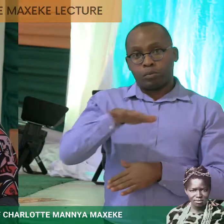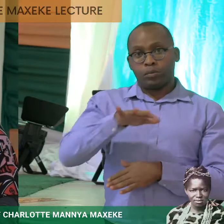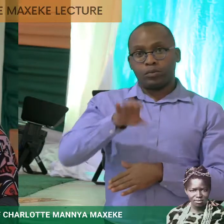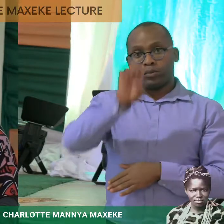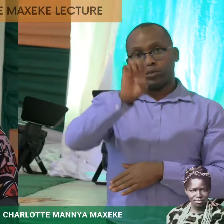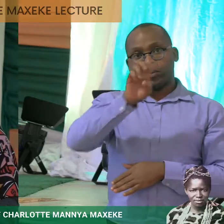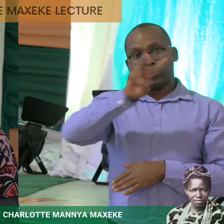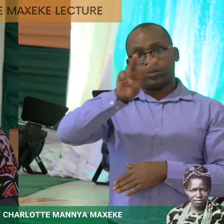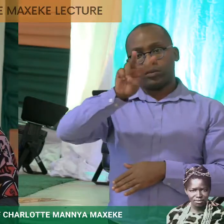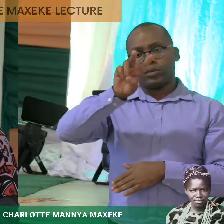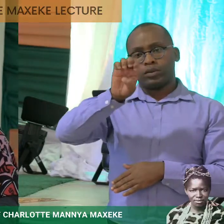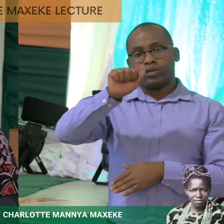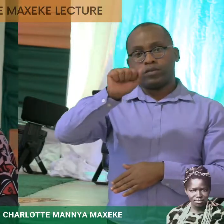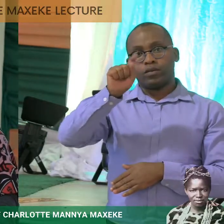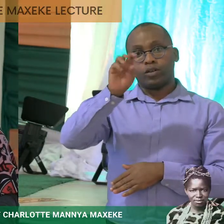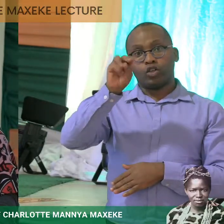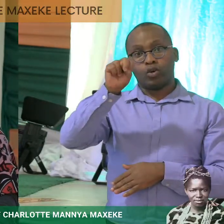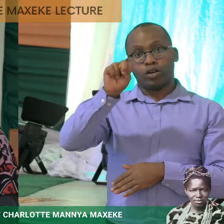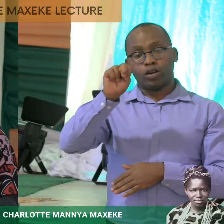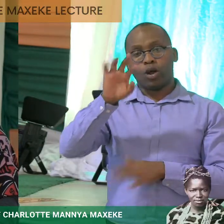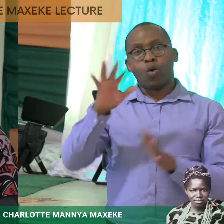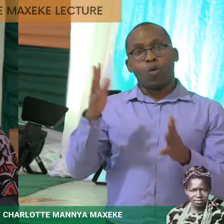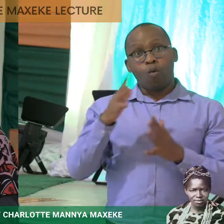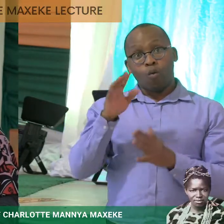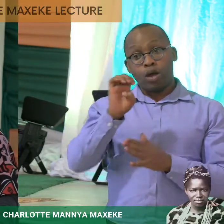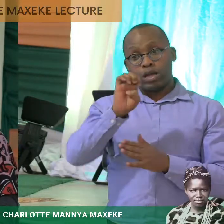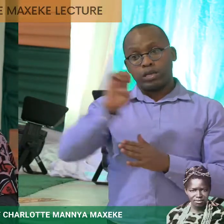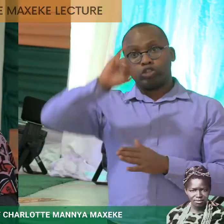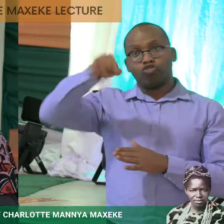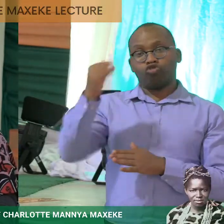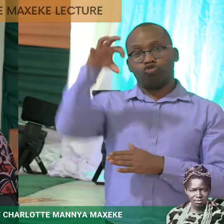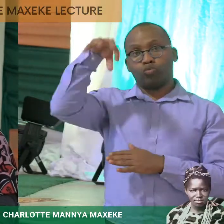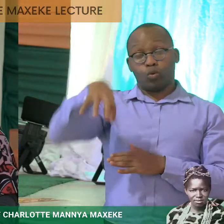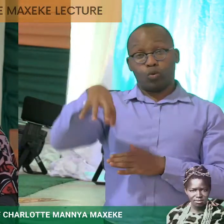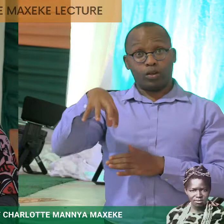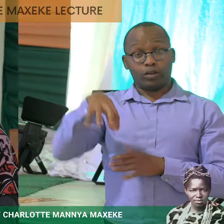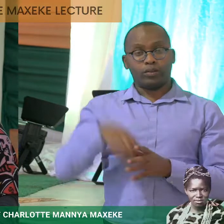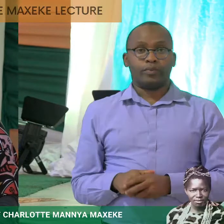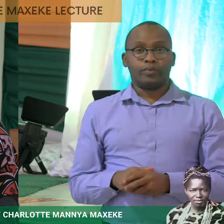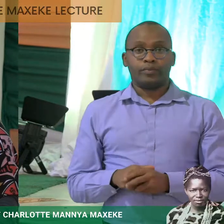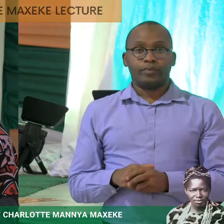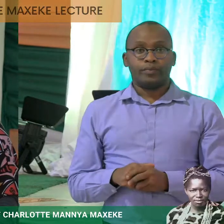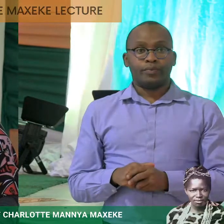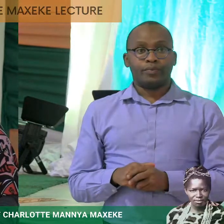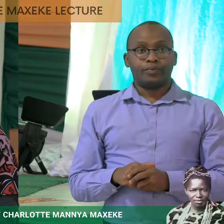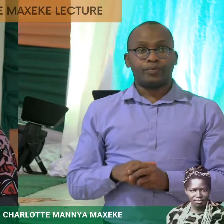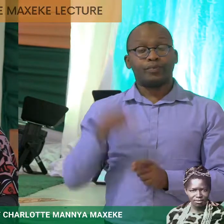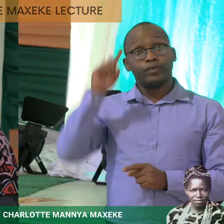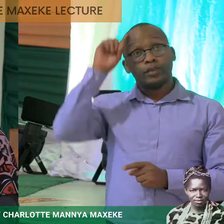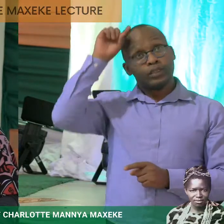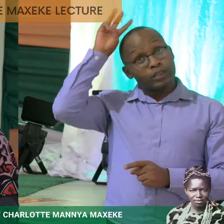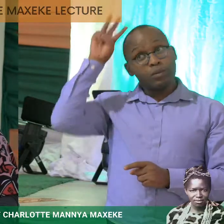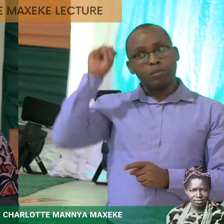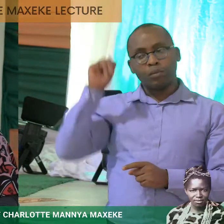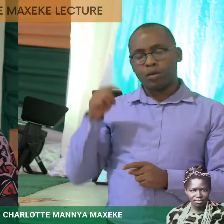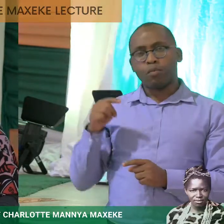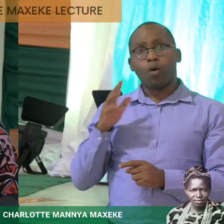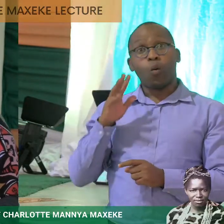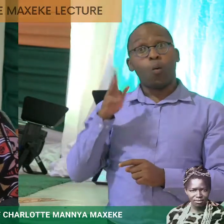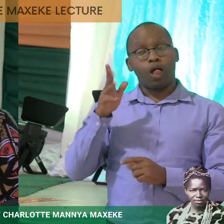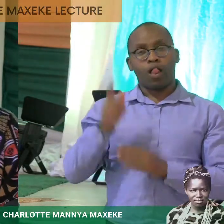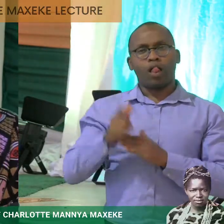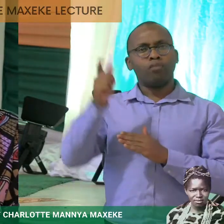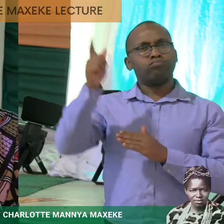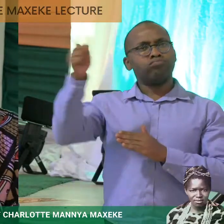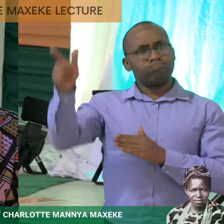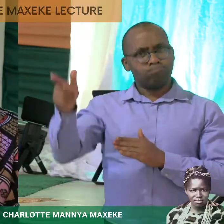east of Johannesburg. It was Madiba who was to later embellish Mama uCharlotte Maxeke's